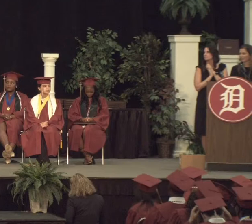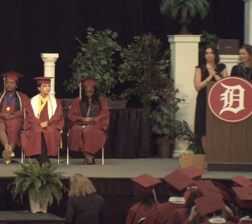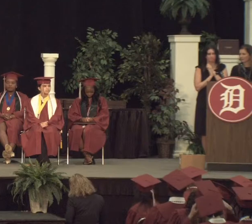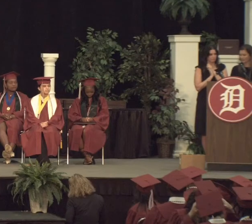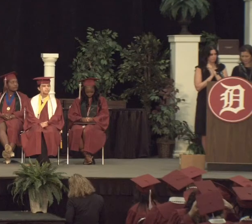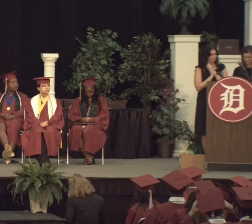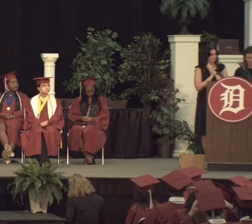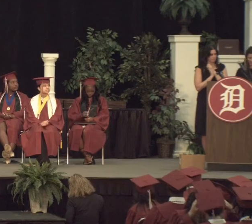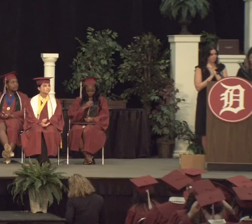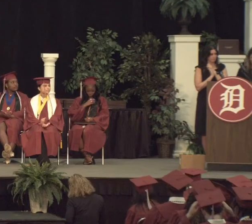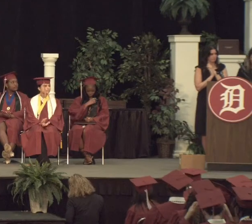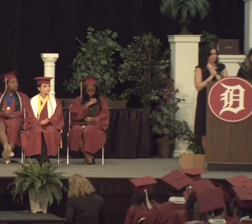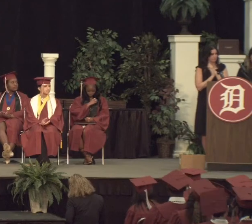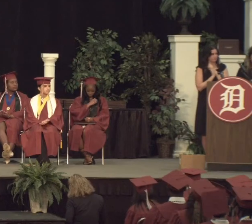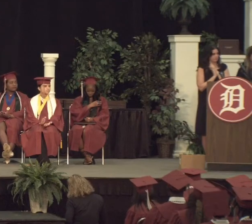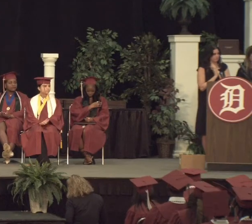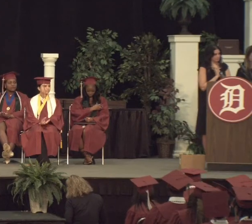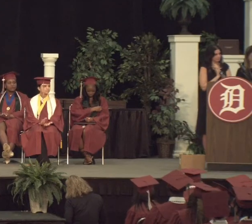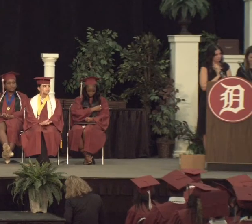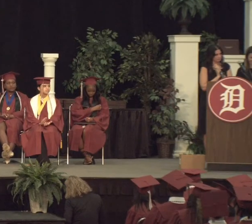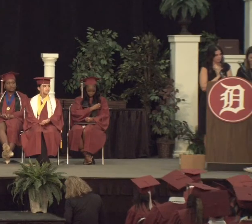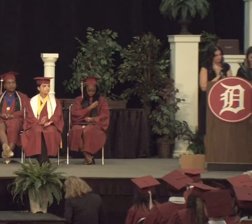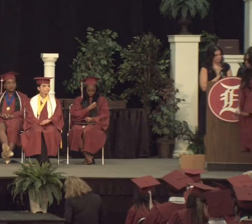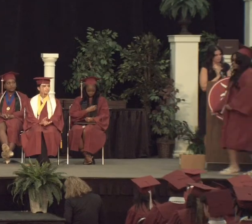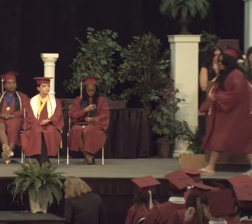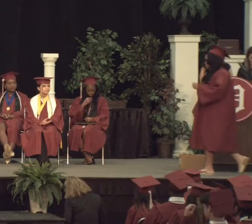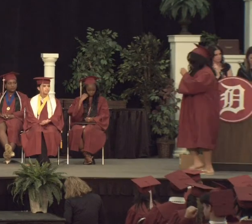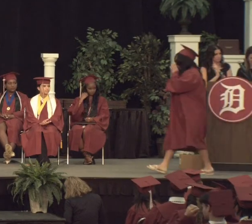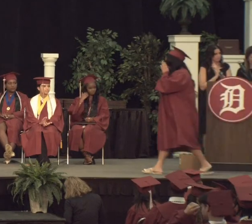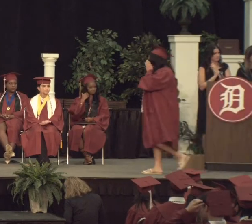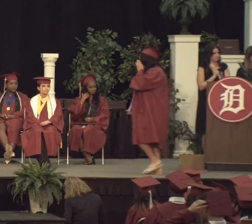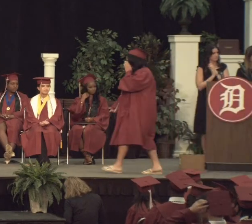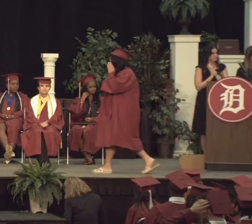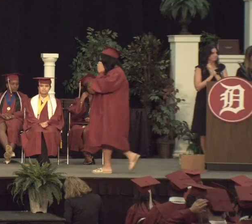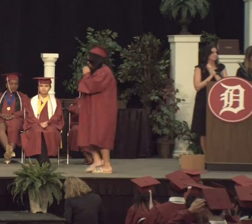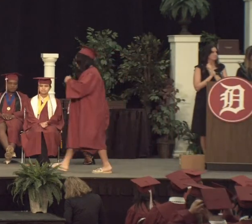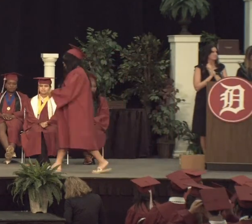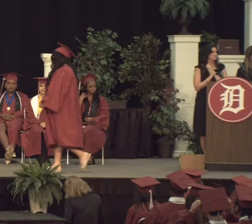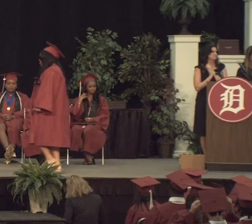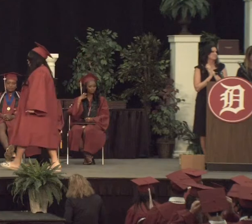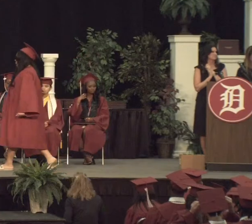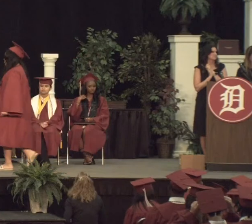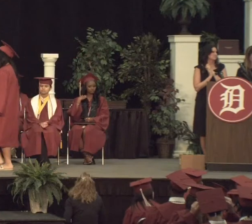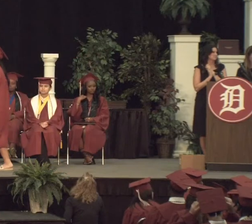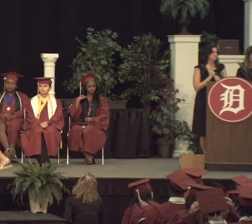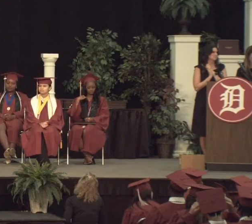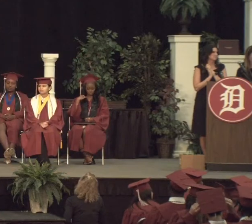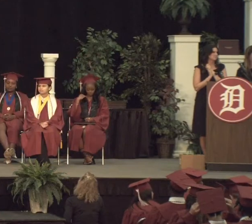Gabrielle Ford.